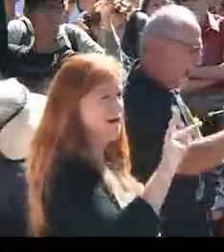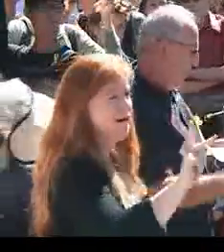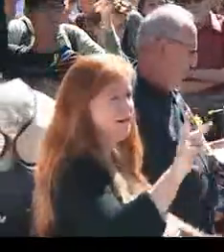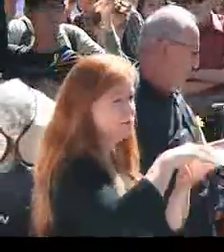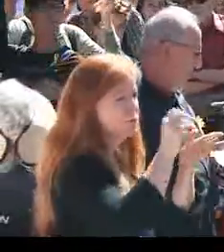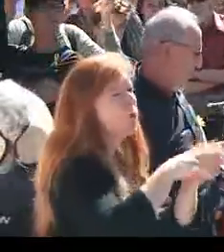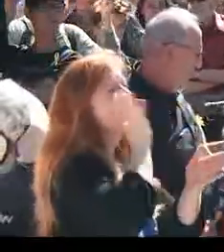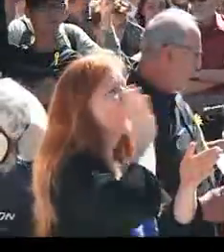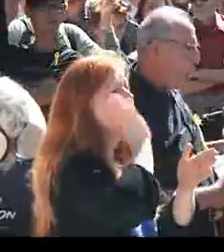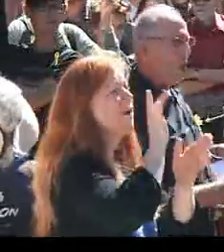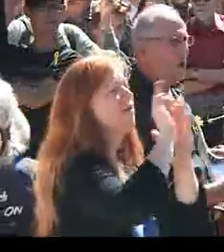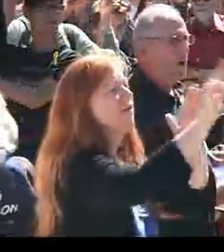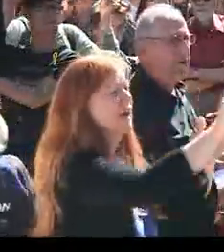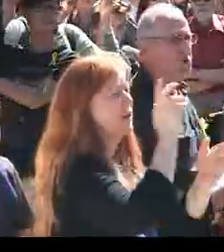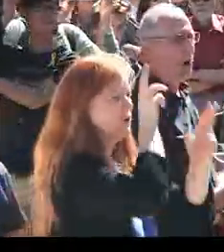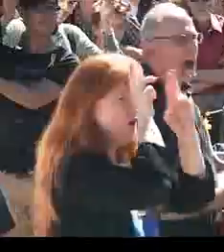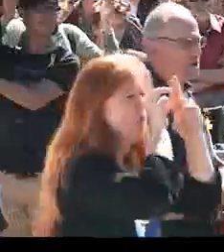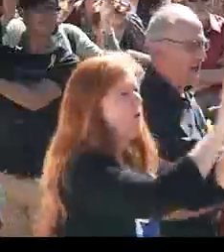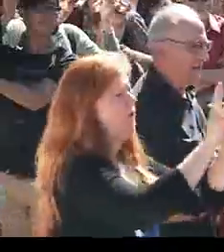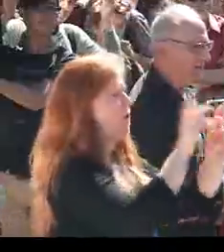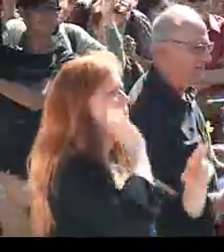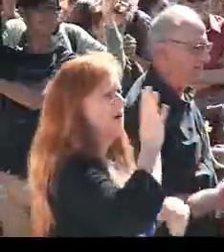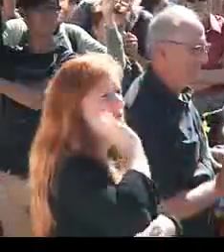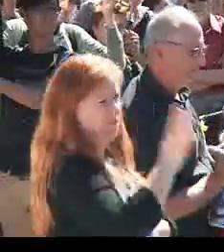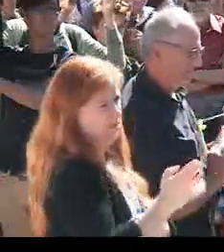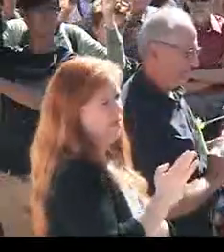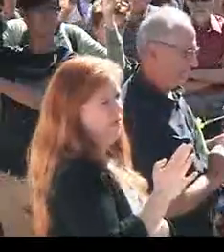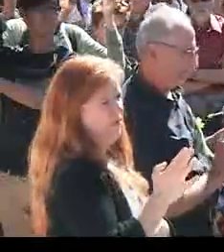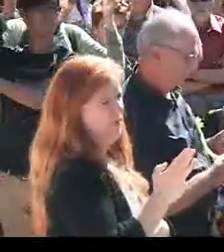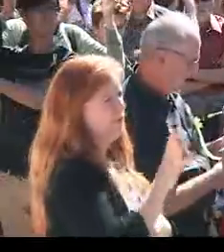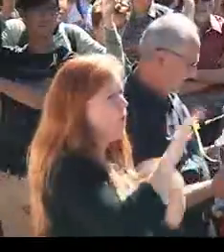as well. The whole world is watching.